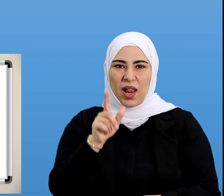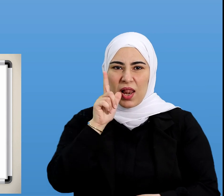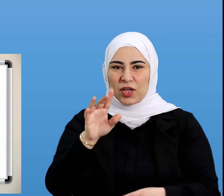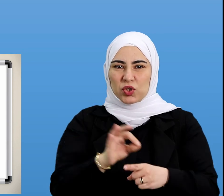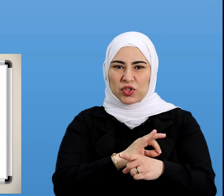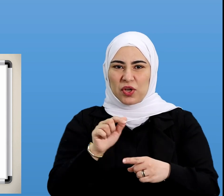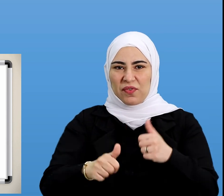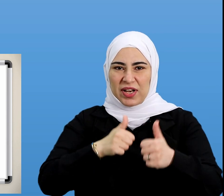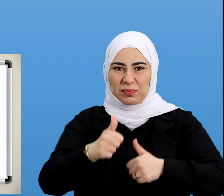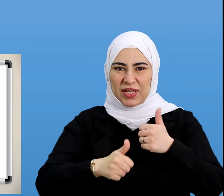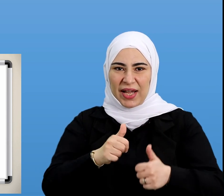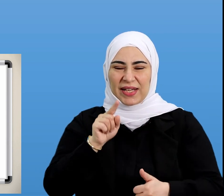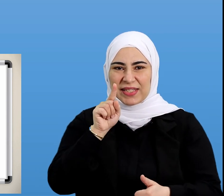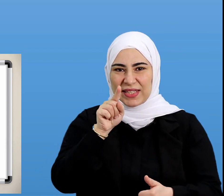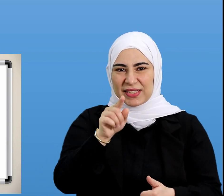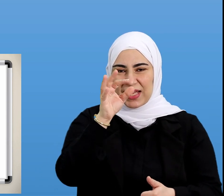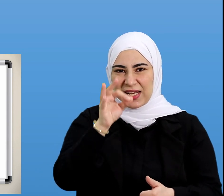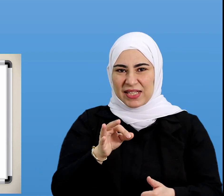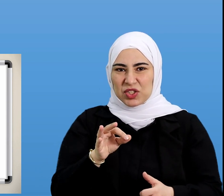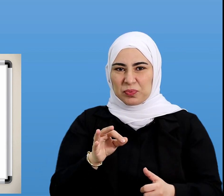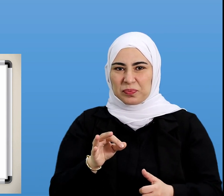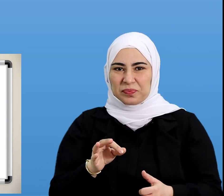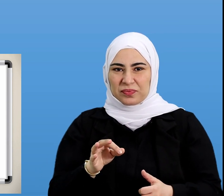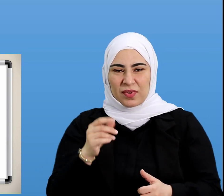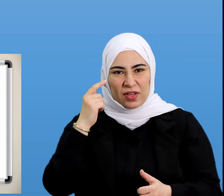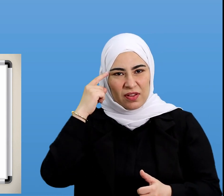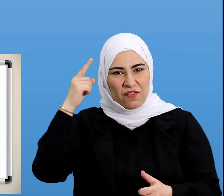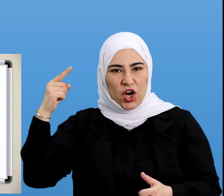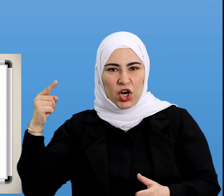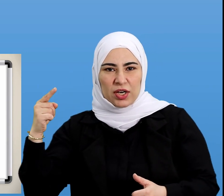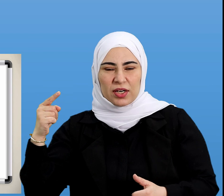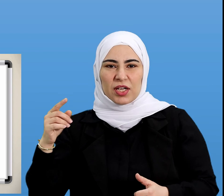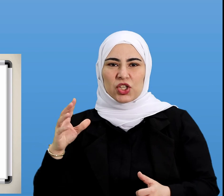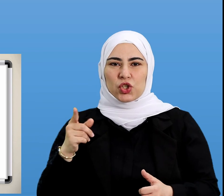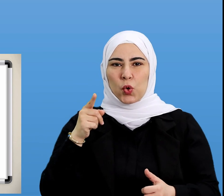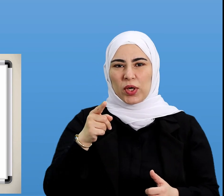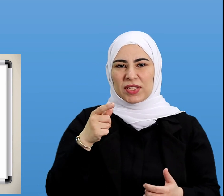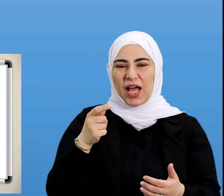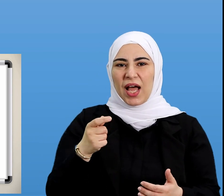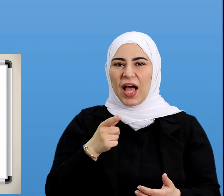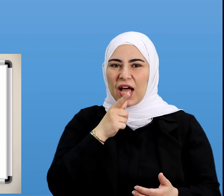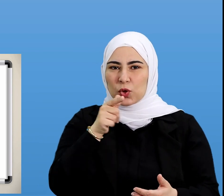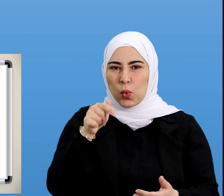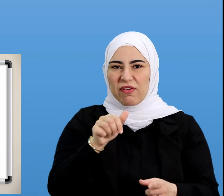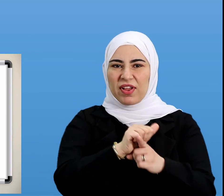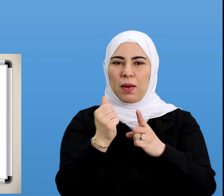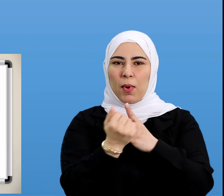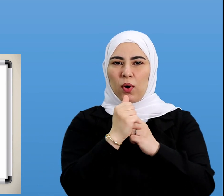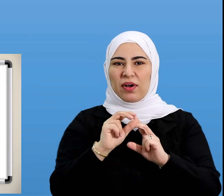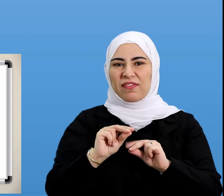Put yourself in the exact situation. Write a full grammatical sentence. Any reasonable answer is acceptable.